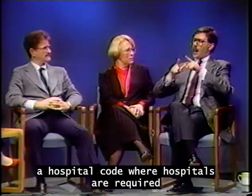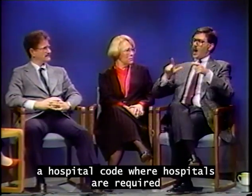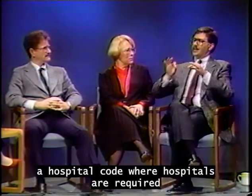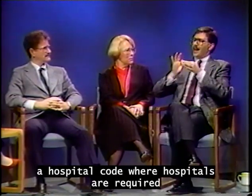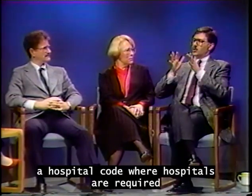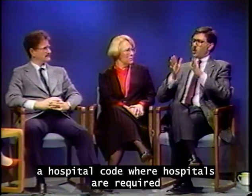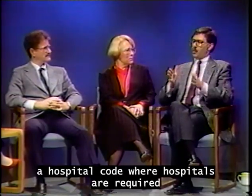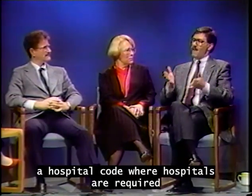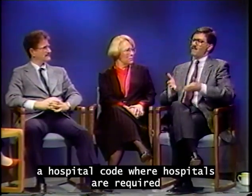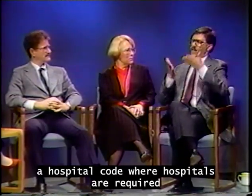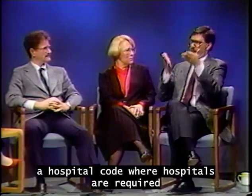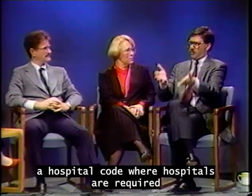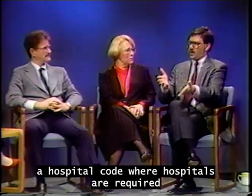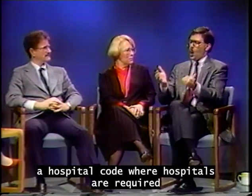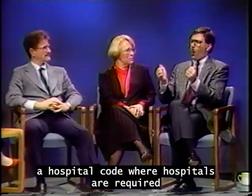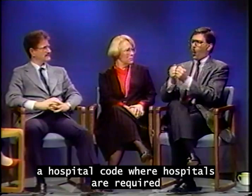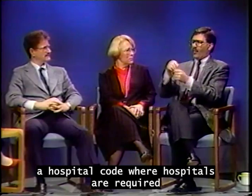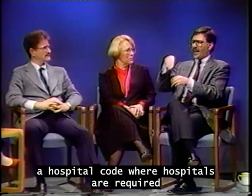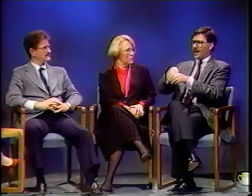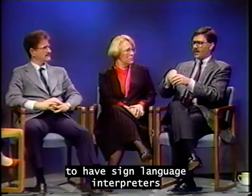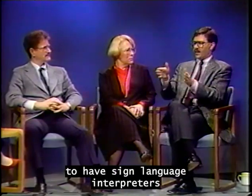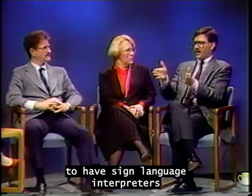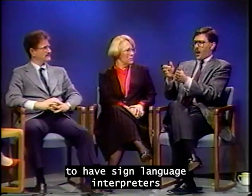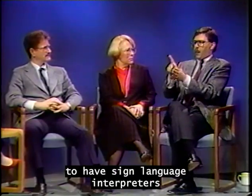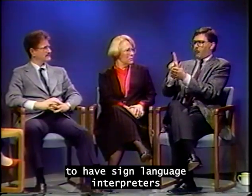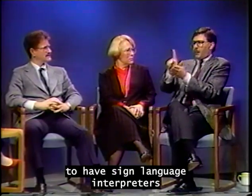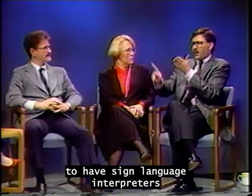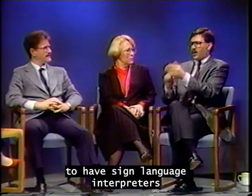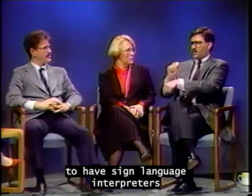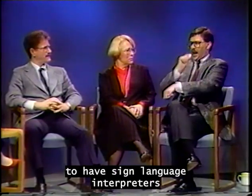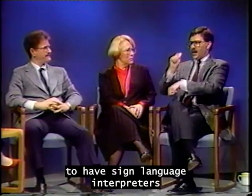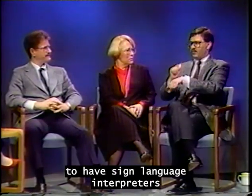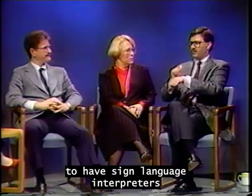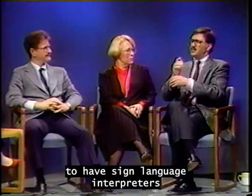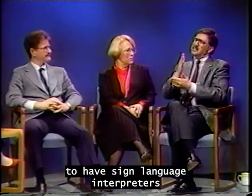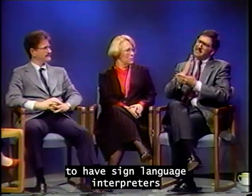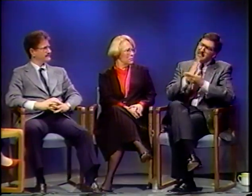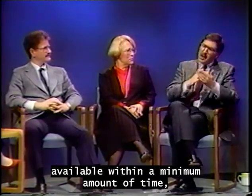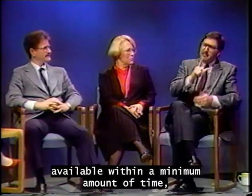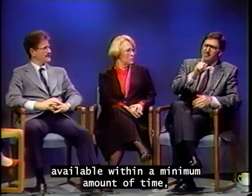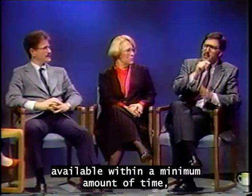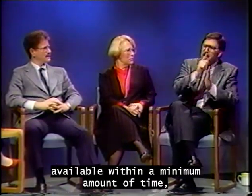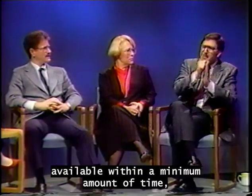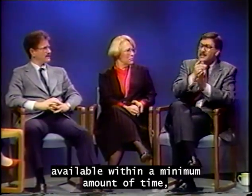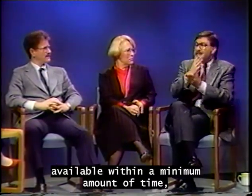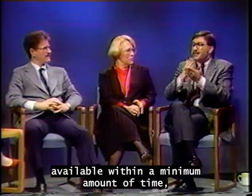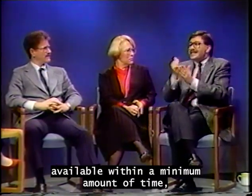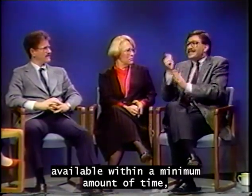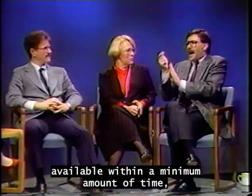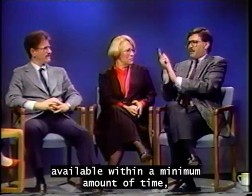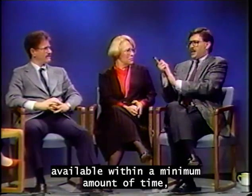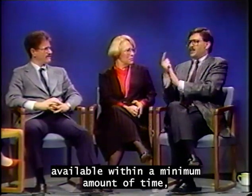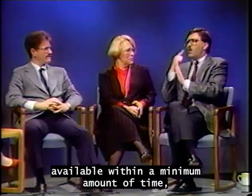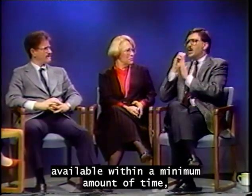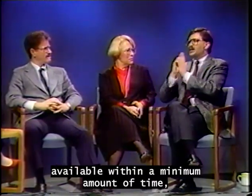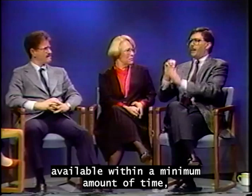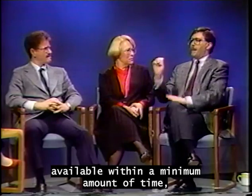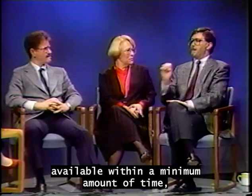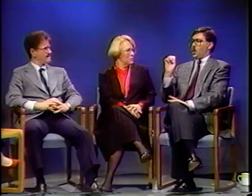hospital code where hospitals are required to have sign language interpreters available within a minimum amount of time.